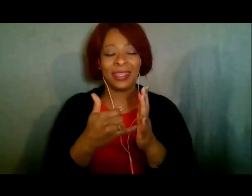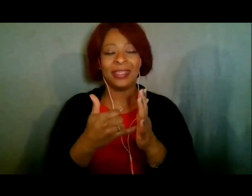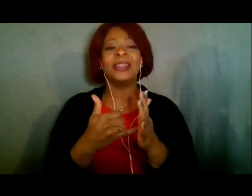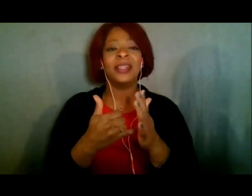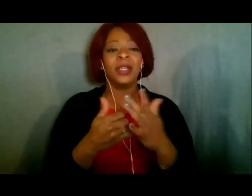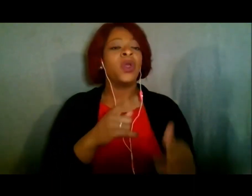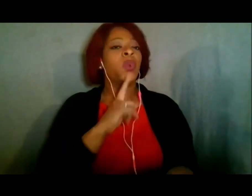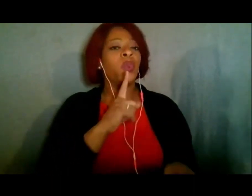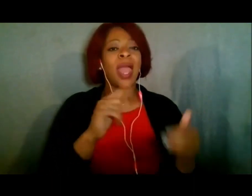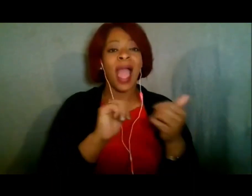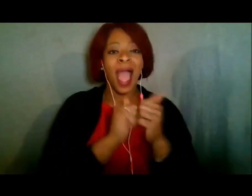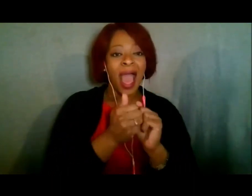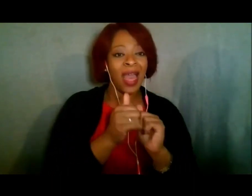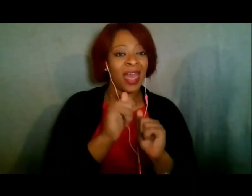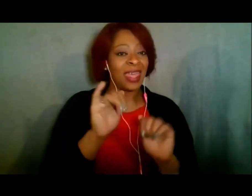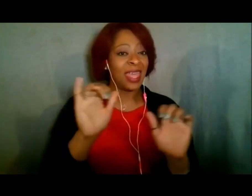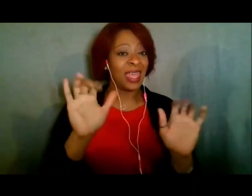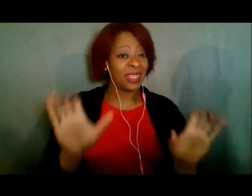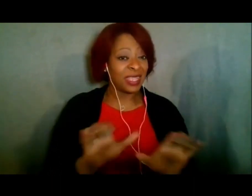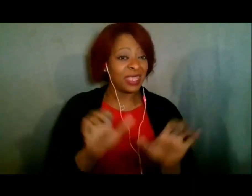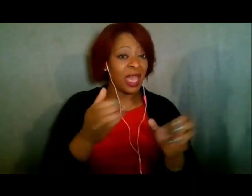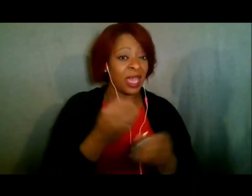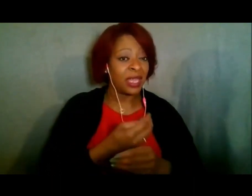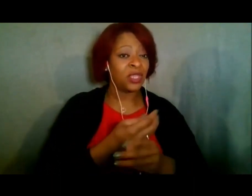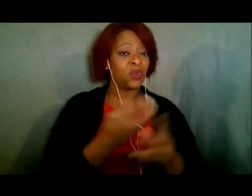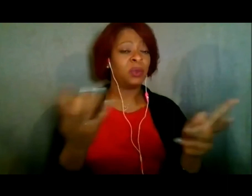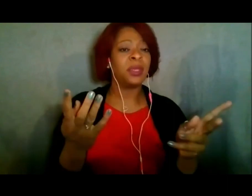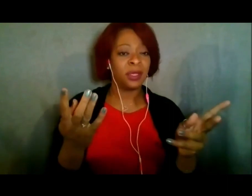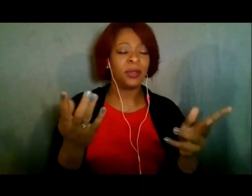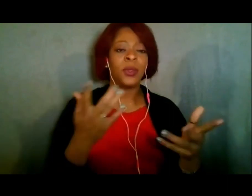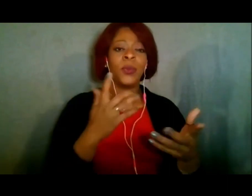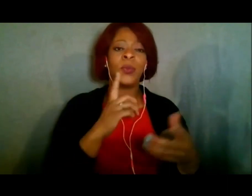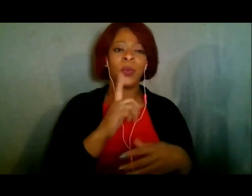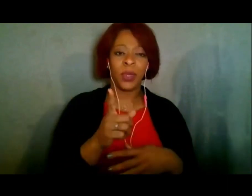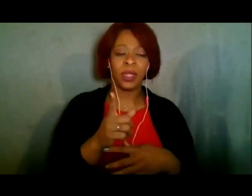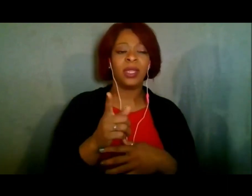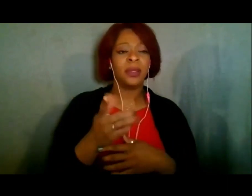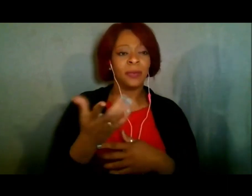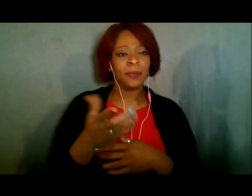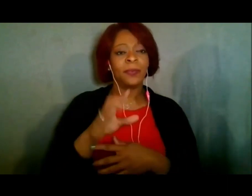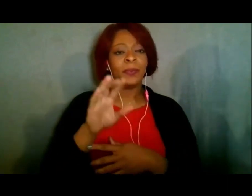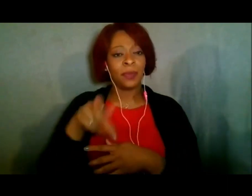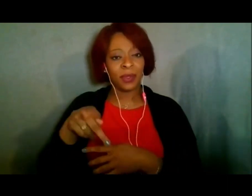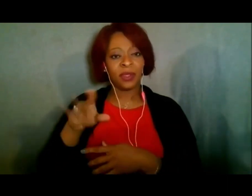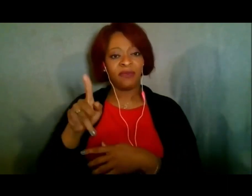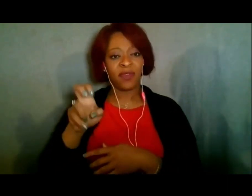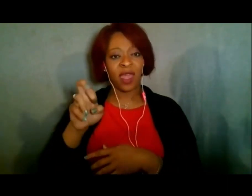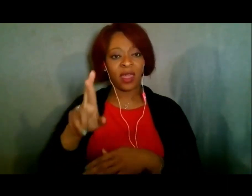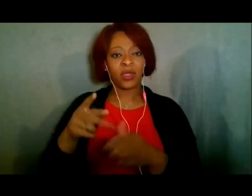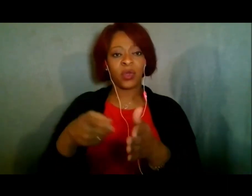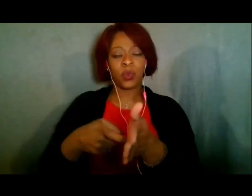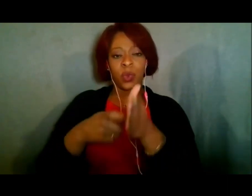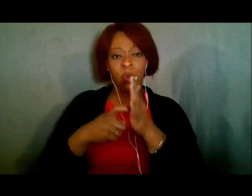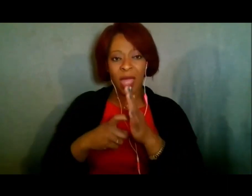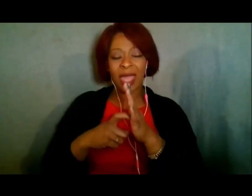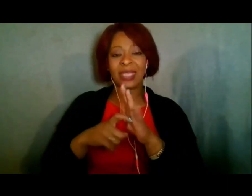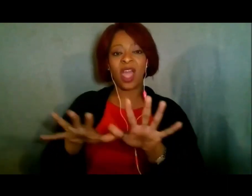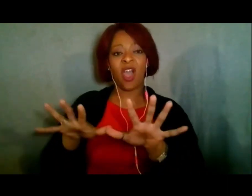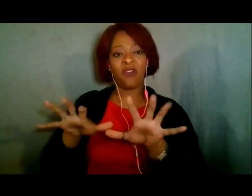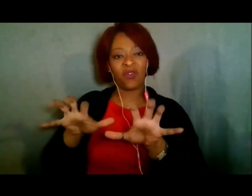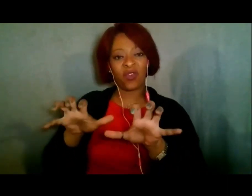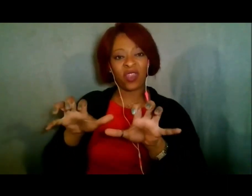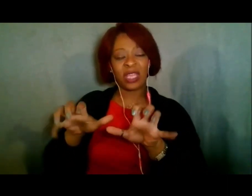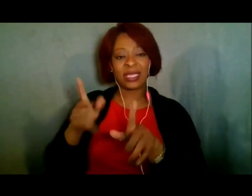But really the way that it's being distributed is that the Pfizer requires a special kind of freezer.